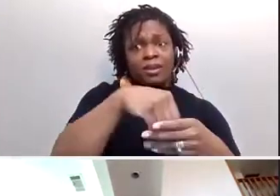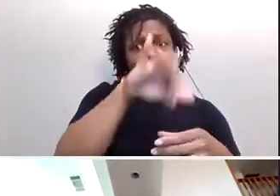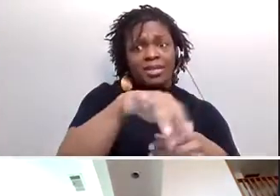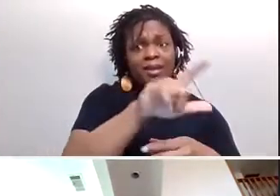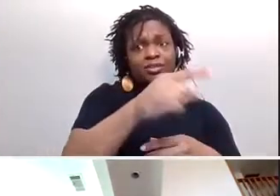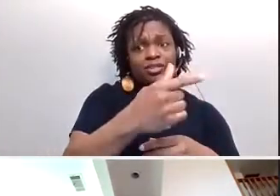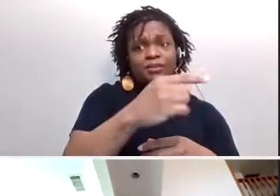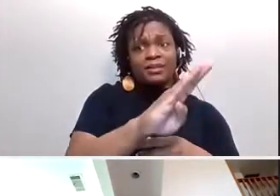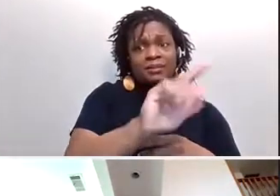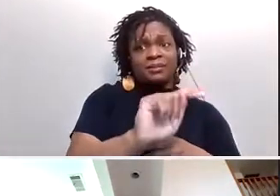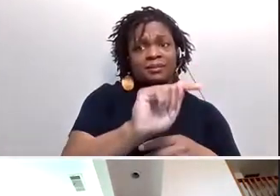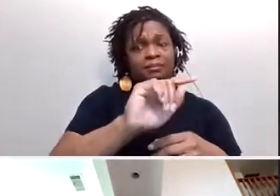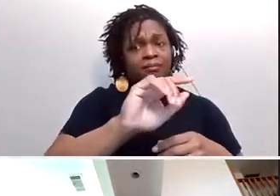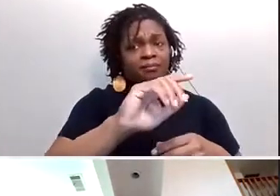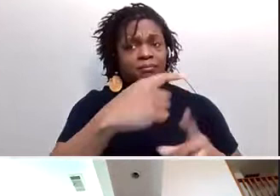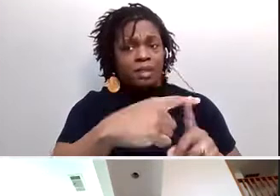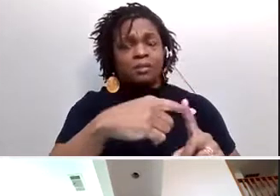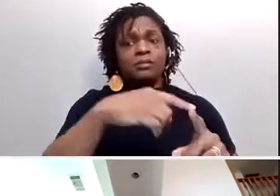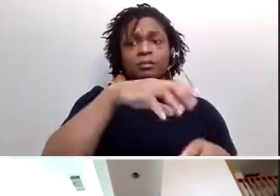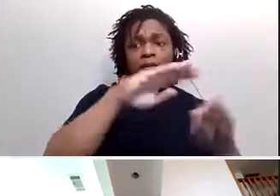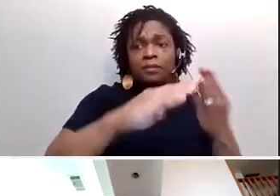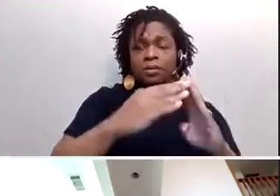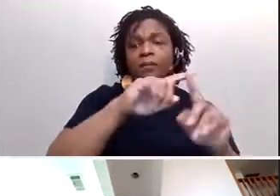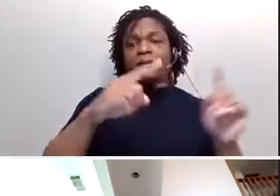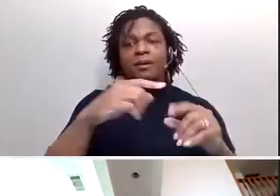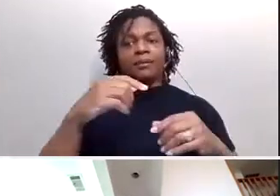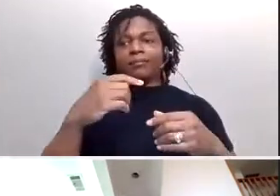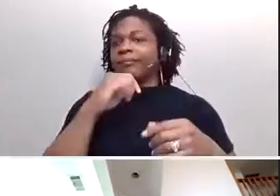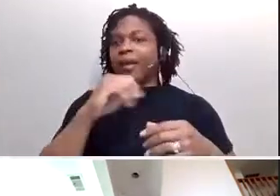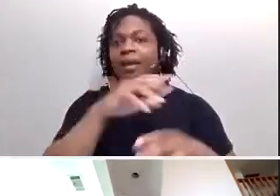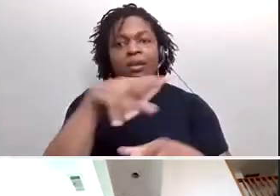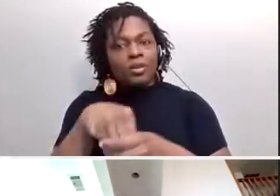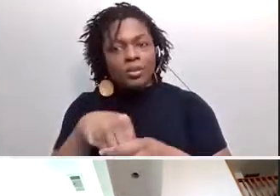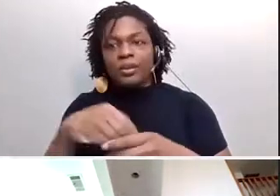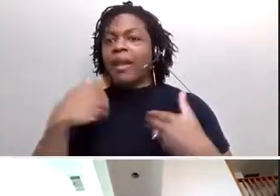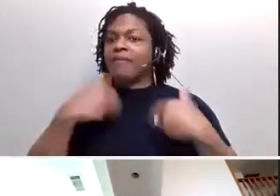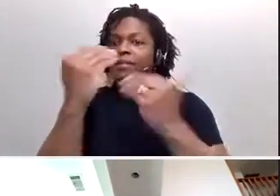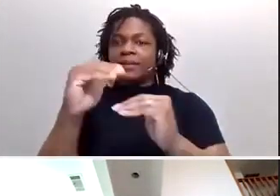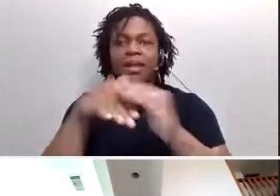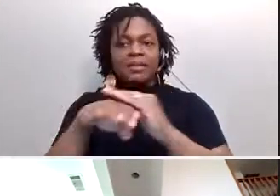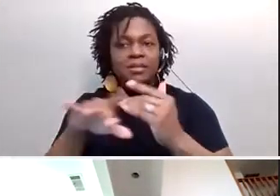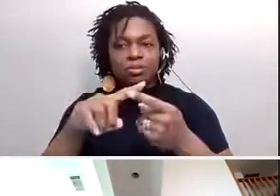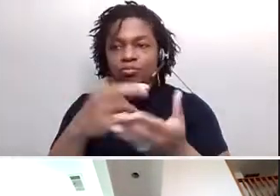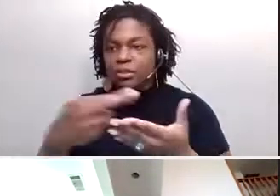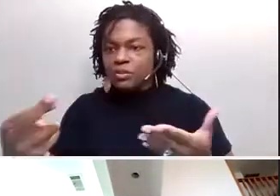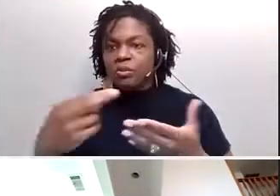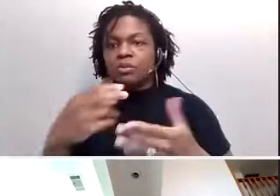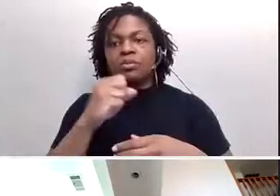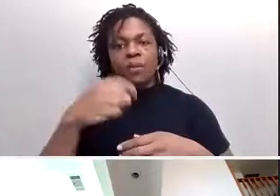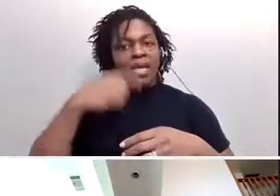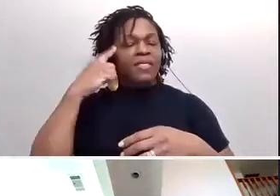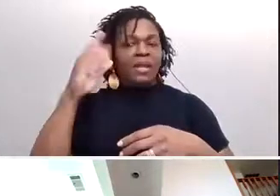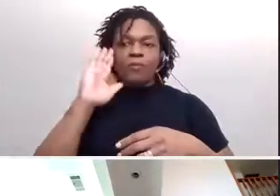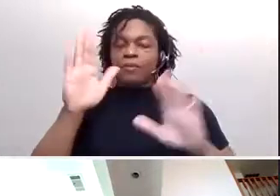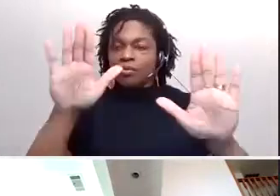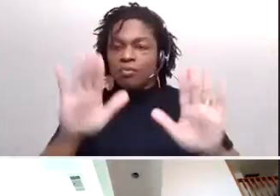are eliminated or excluded or have limited access to these resources. And so I think that it would be extremely great